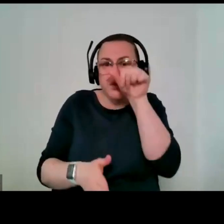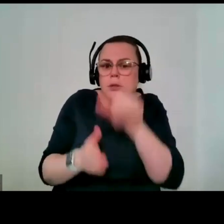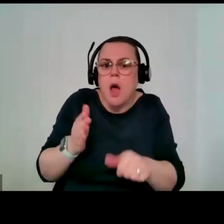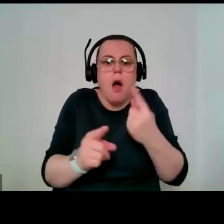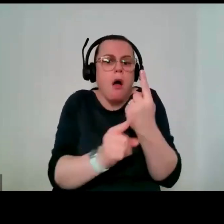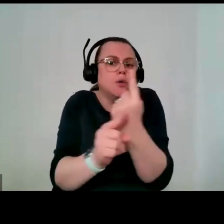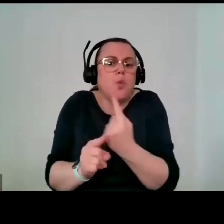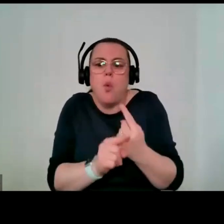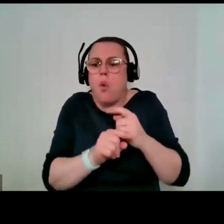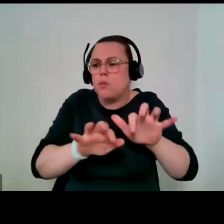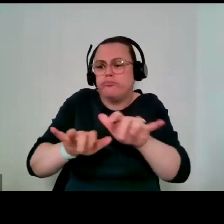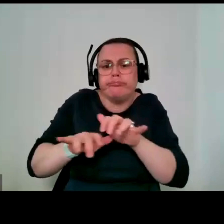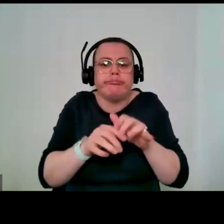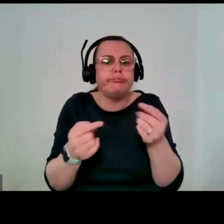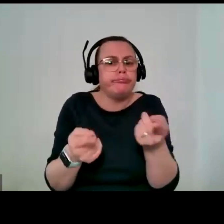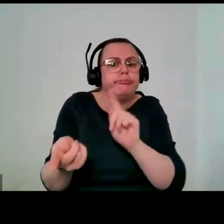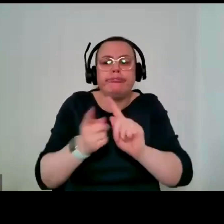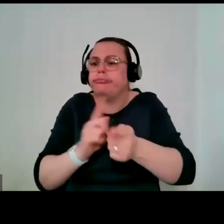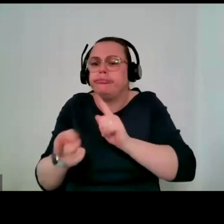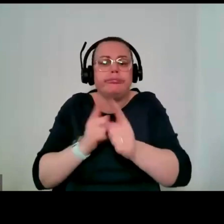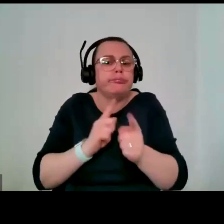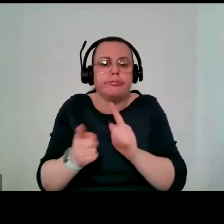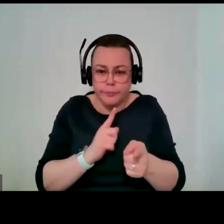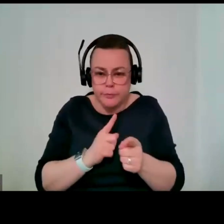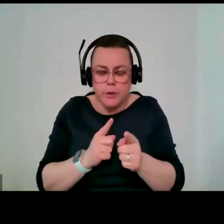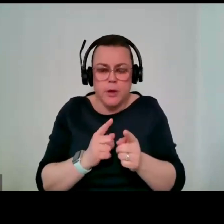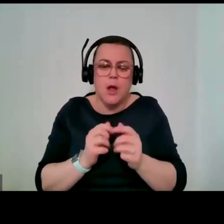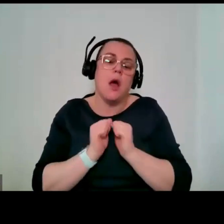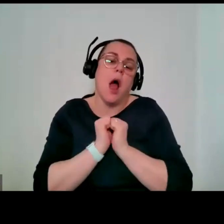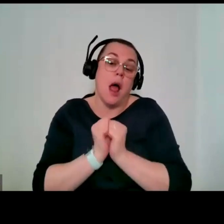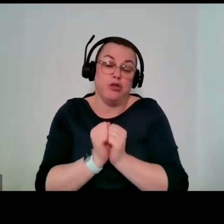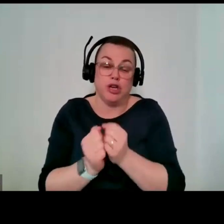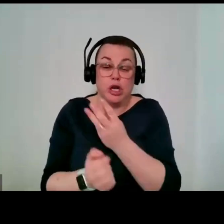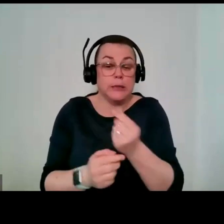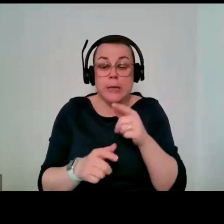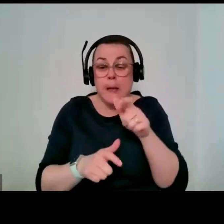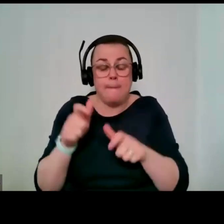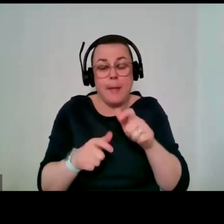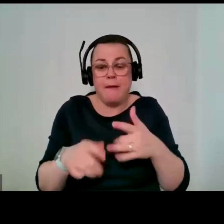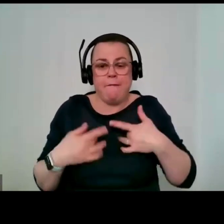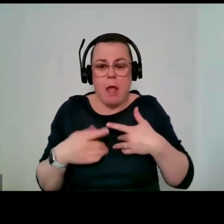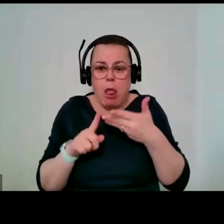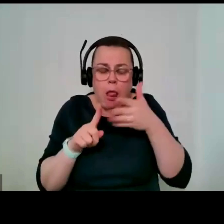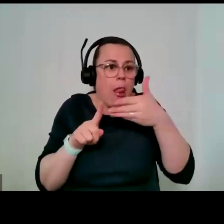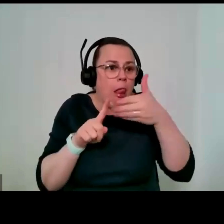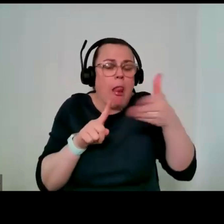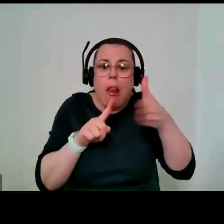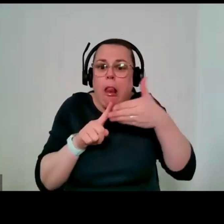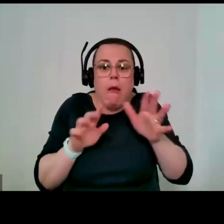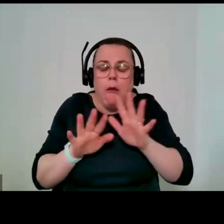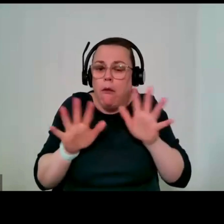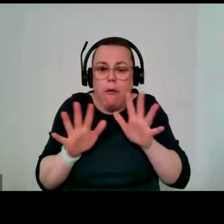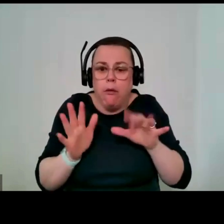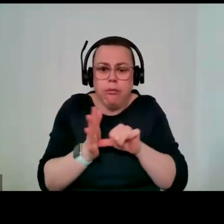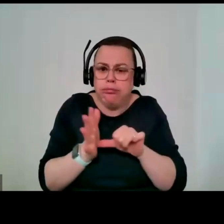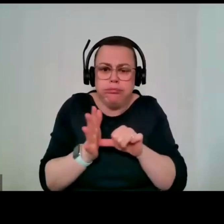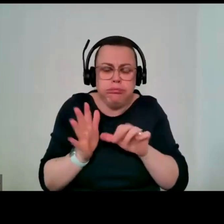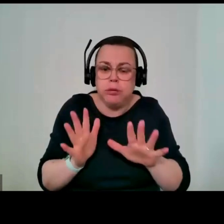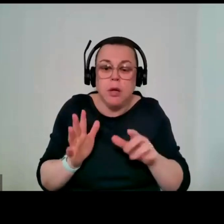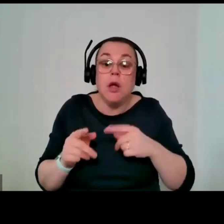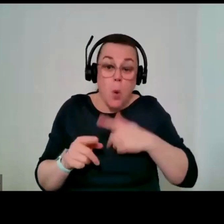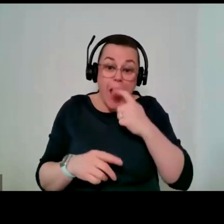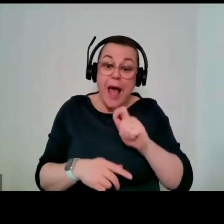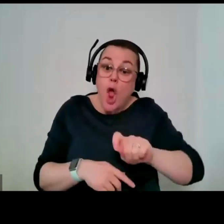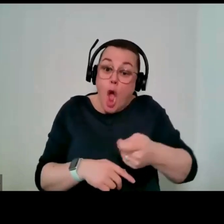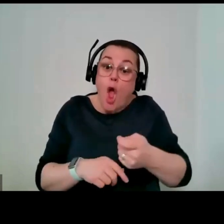conversation in there. Again, I appreciate that for some people that can be distracting. So if you need to, you can turn off